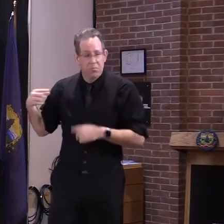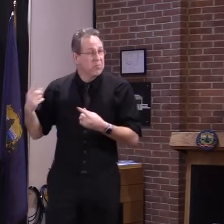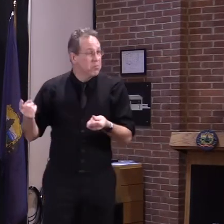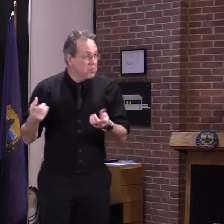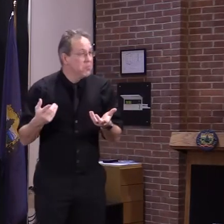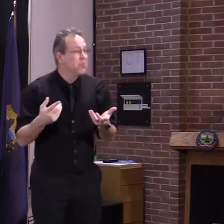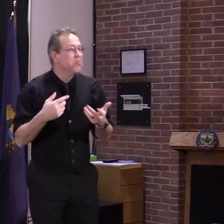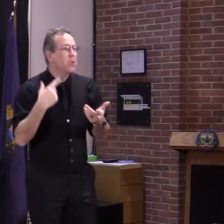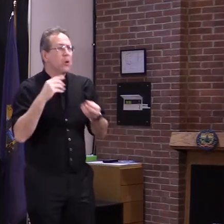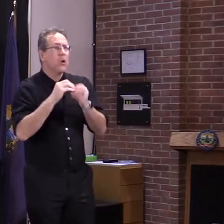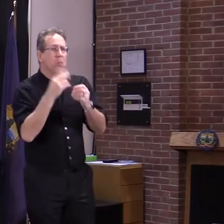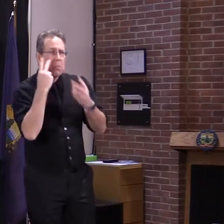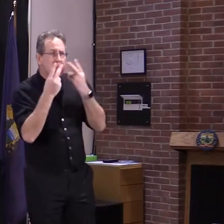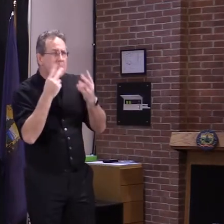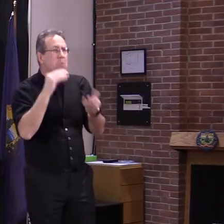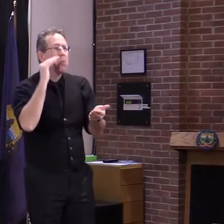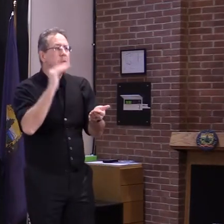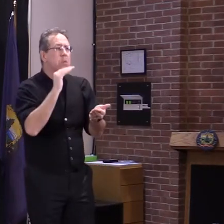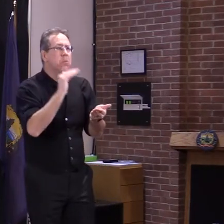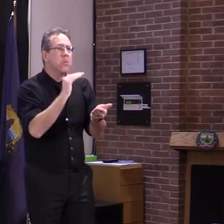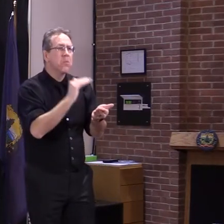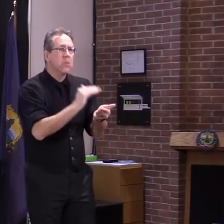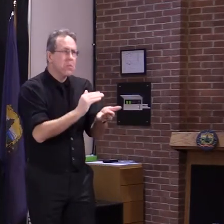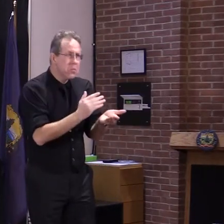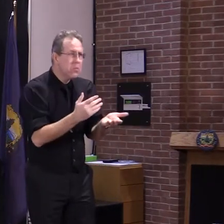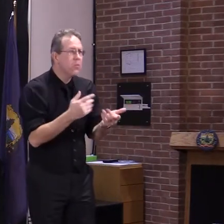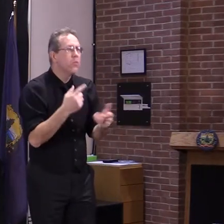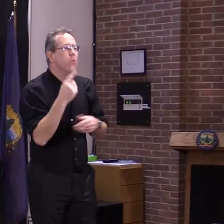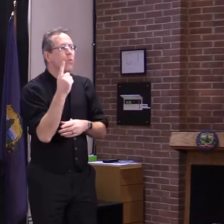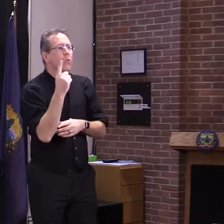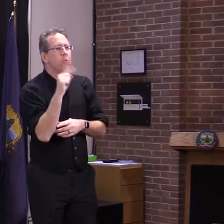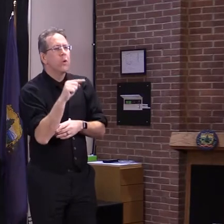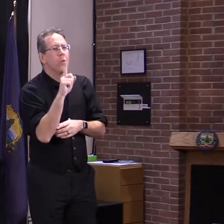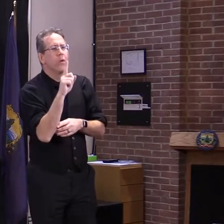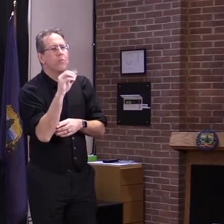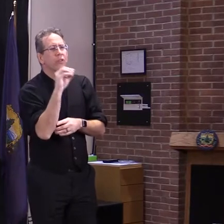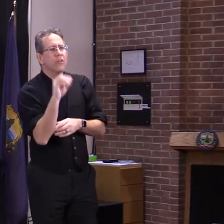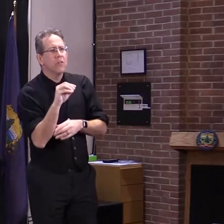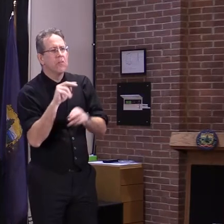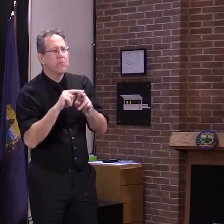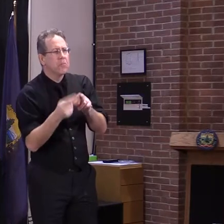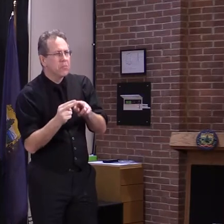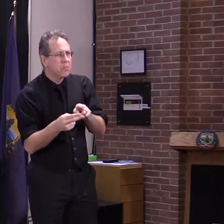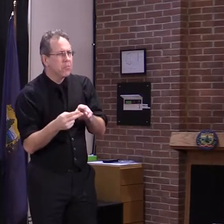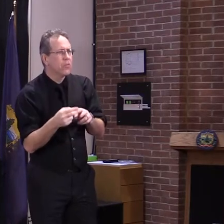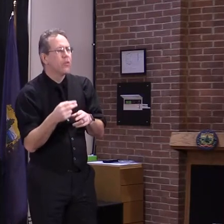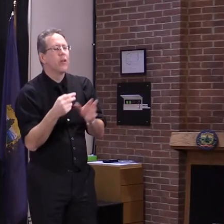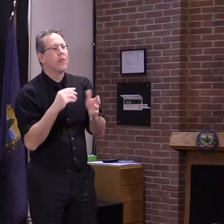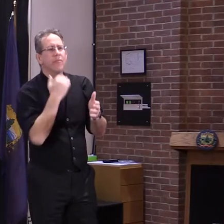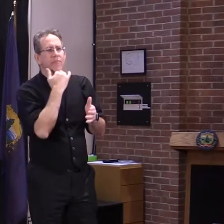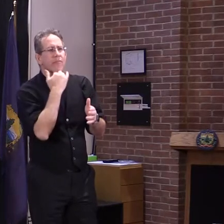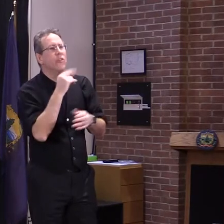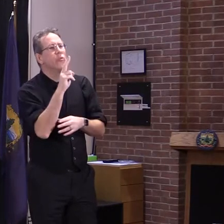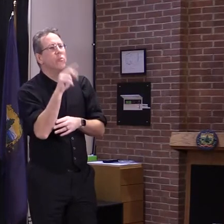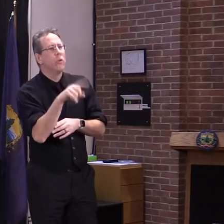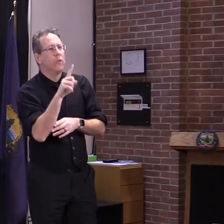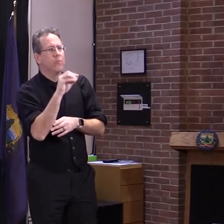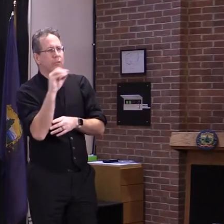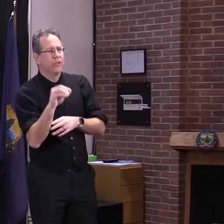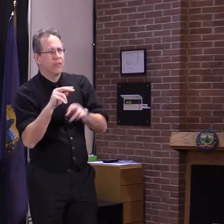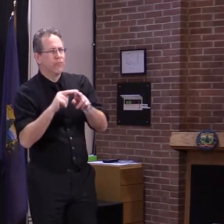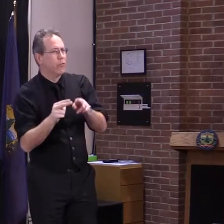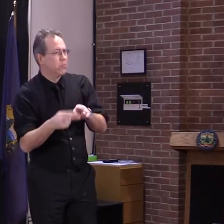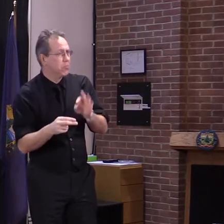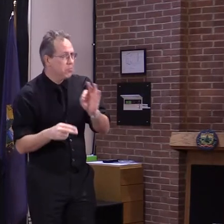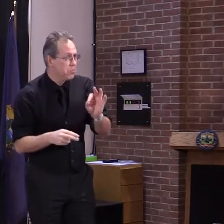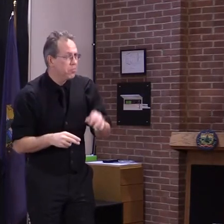decreasing positivity rate of 2.1%. The one place where we're not seeing the improvement yet are in long-term care facilities.